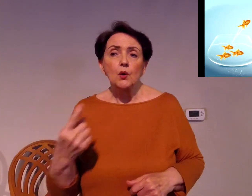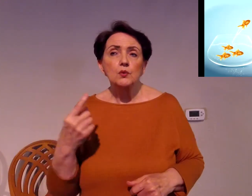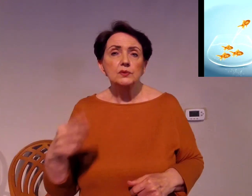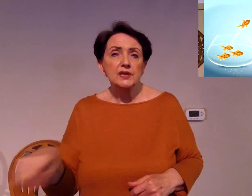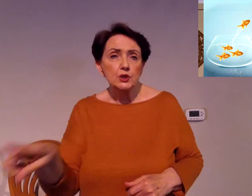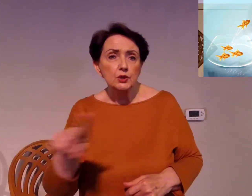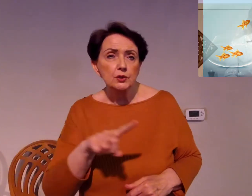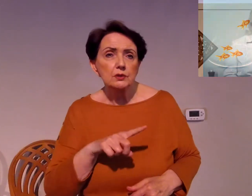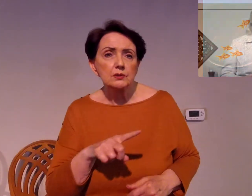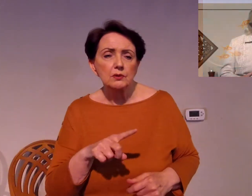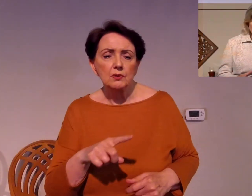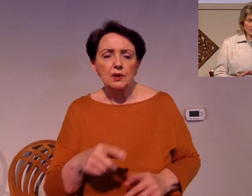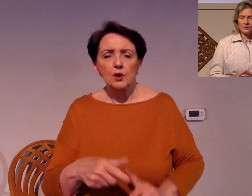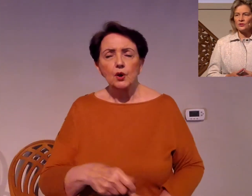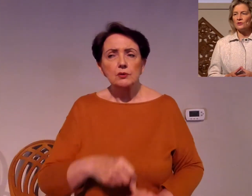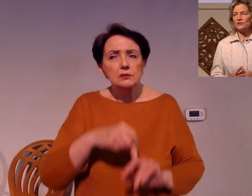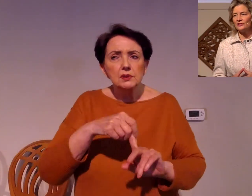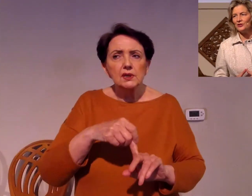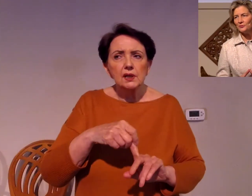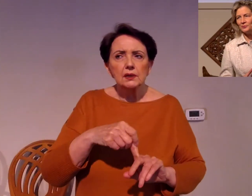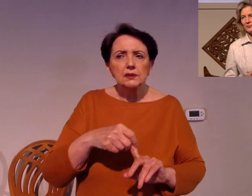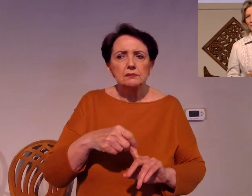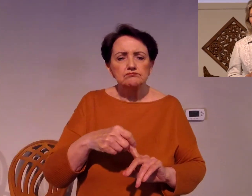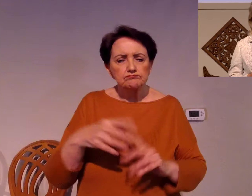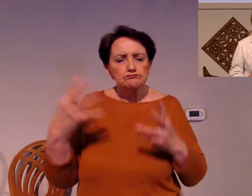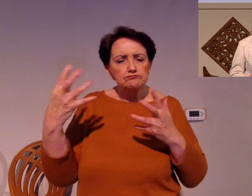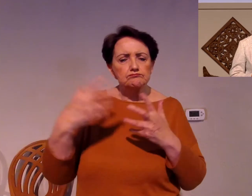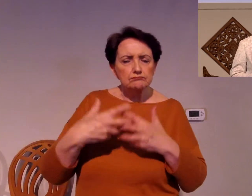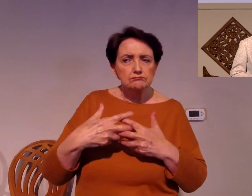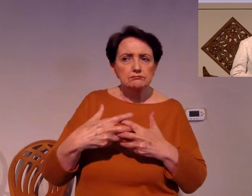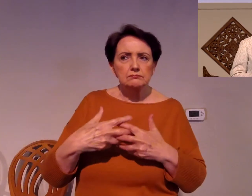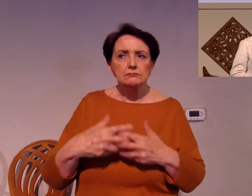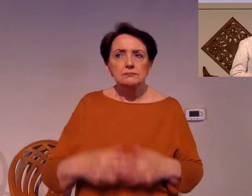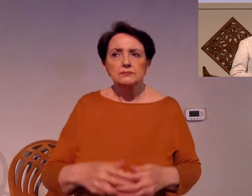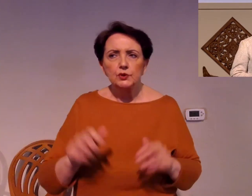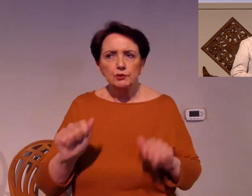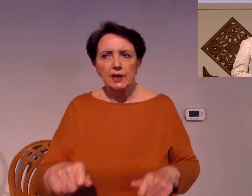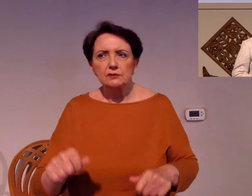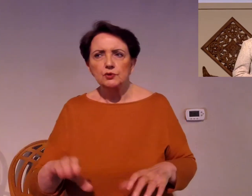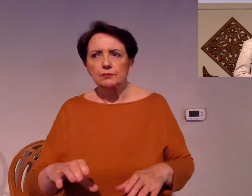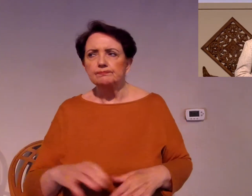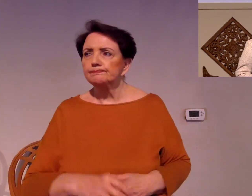are uniquely suited to do.